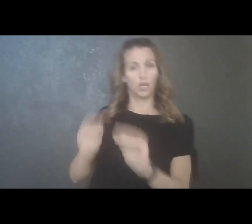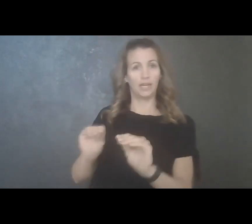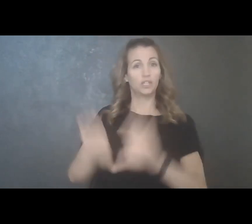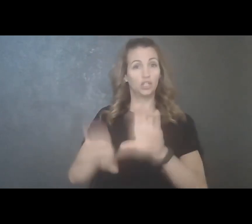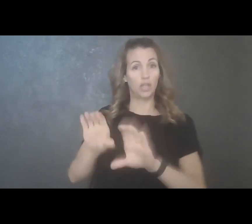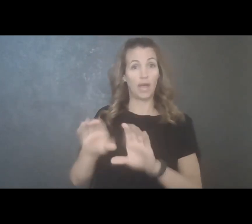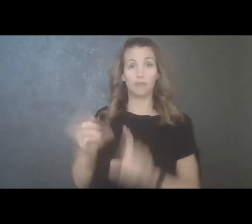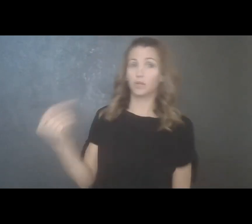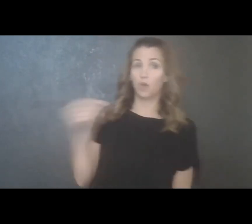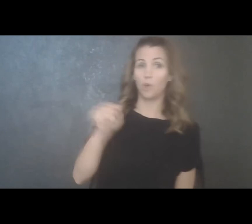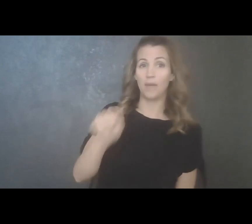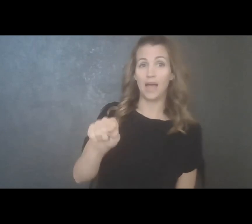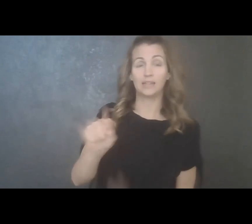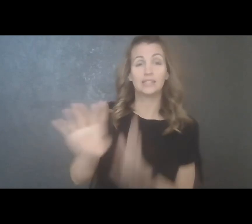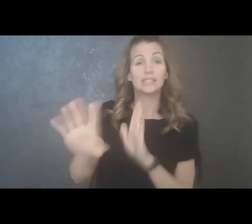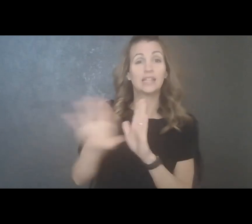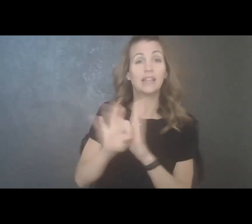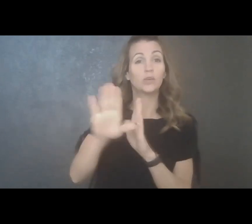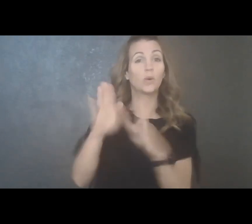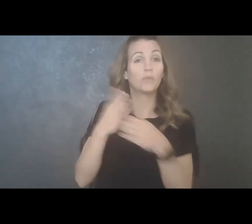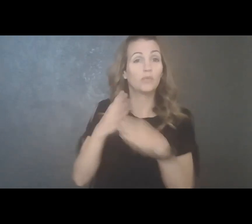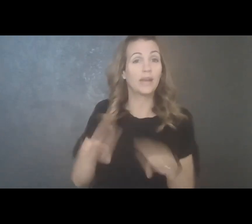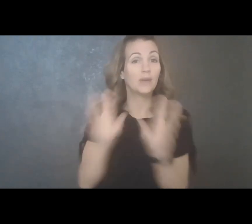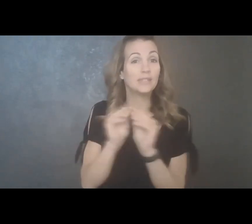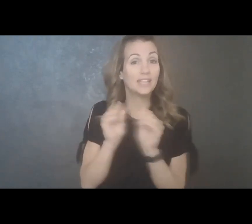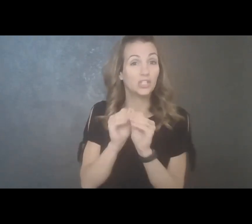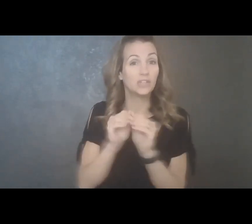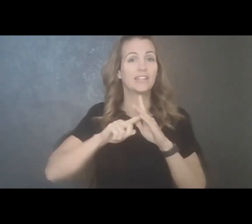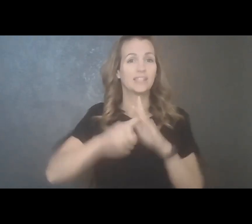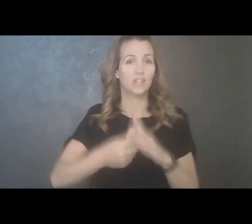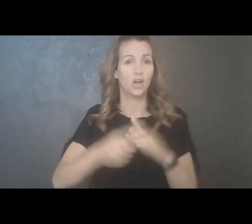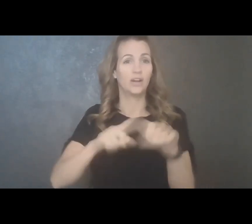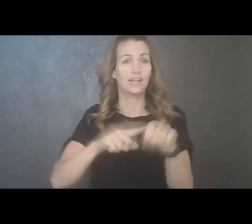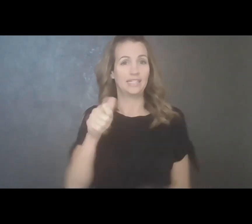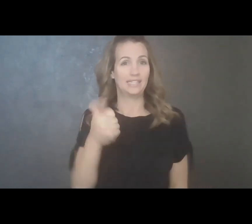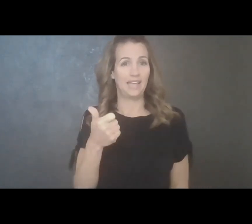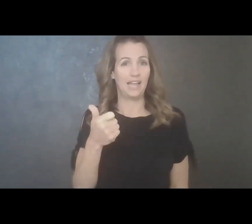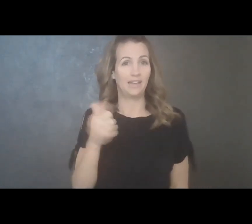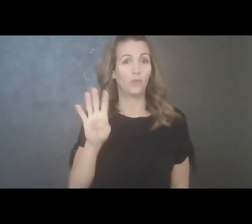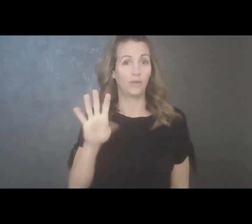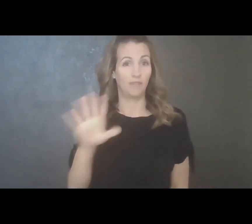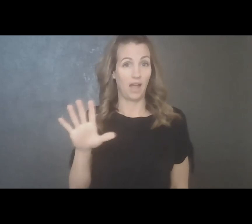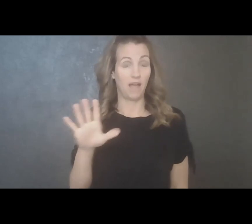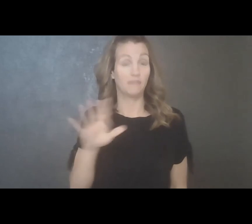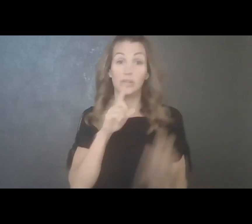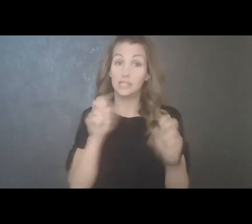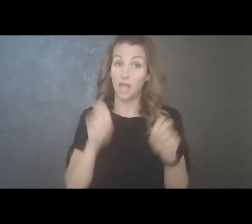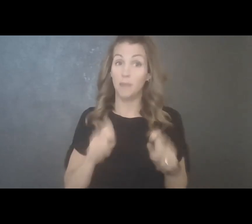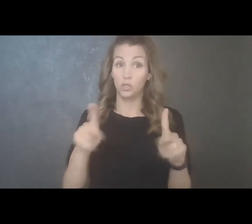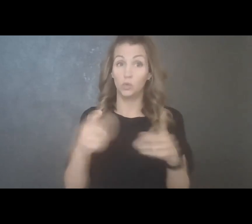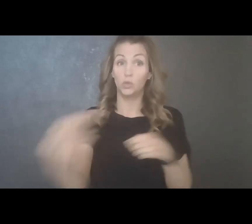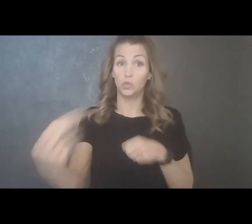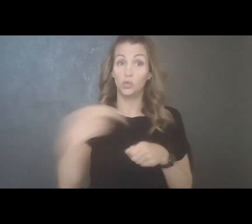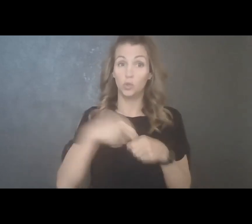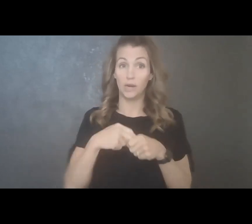in there, select your breakout sessions, and we'll see you in breakouts. Those start at 10:45. There is opportunities for lunch to join us for lunch